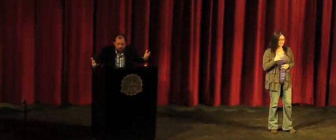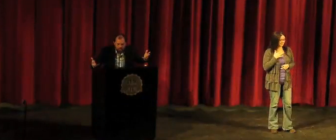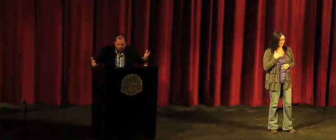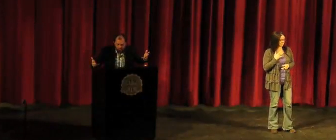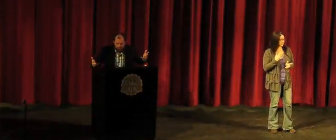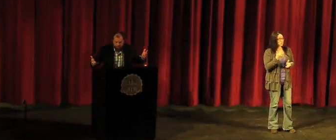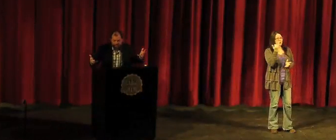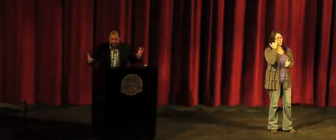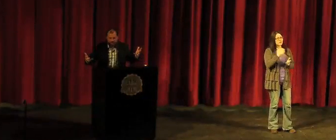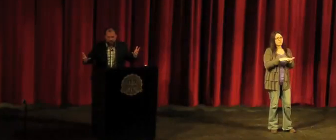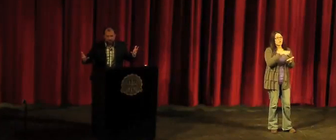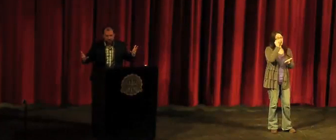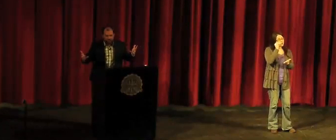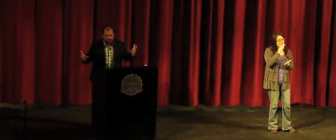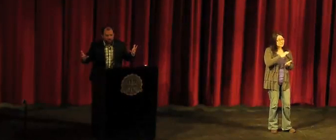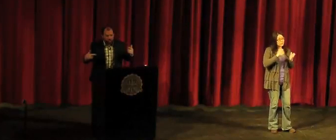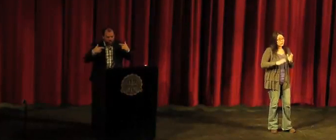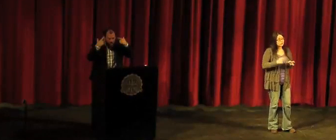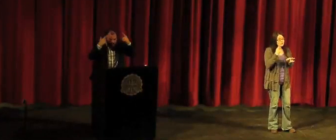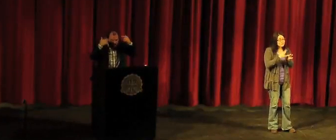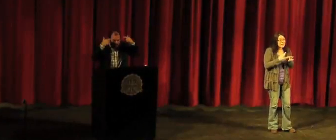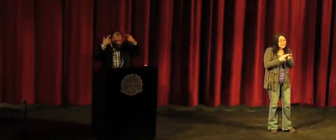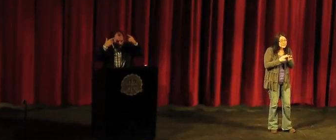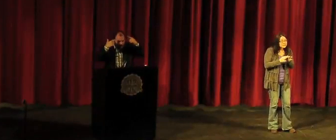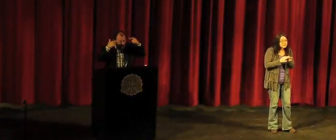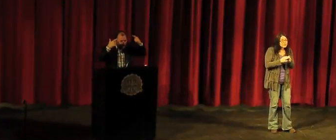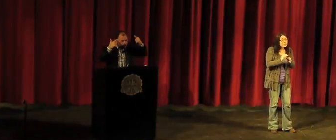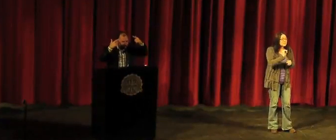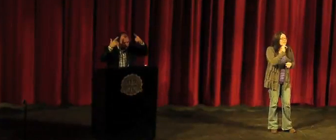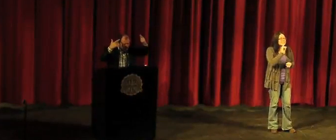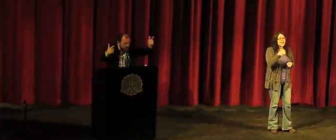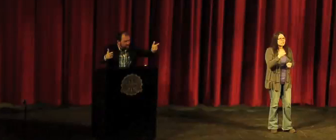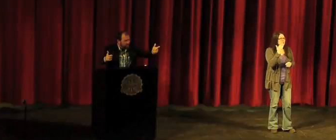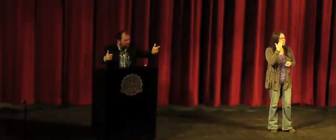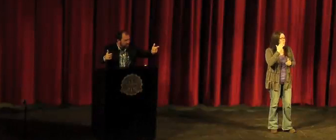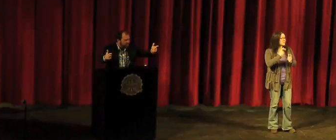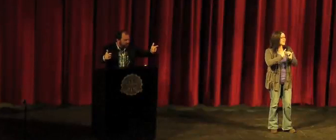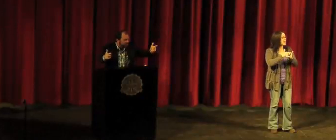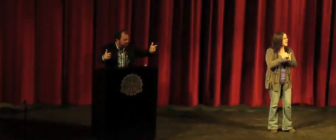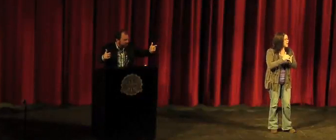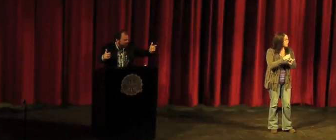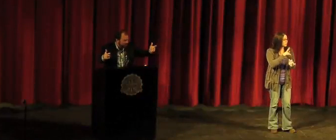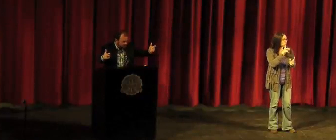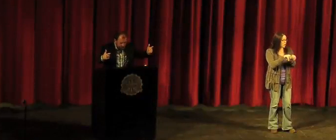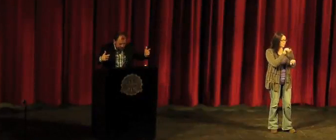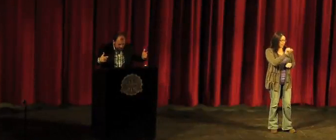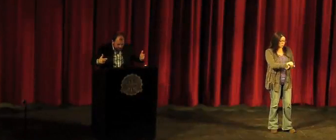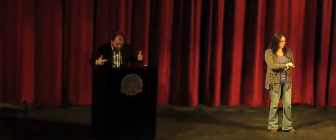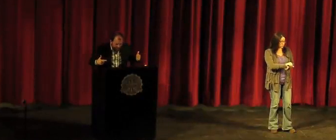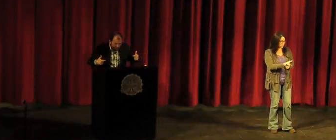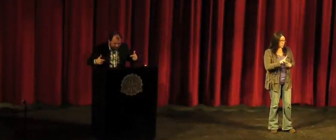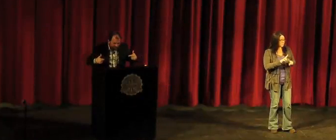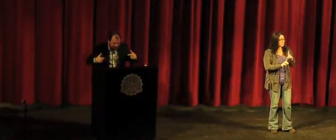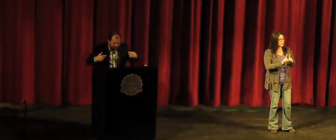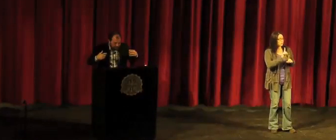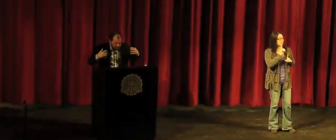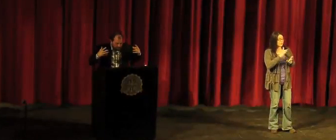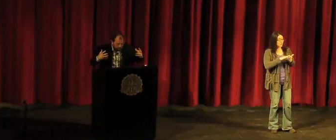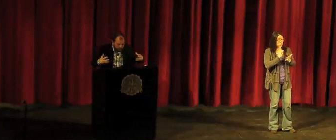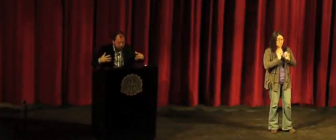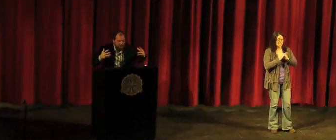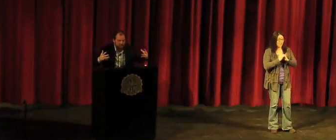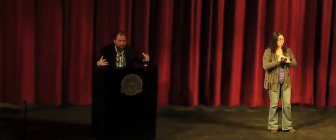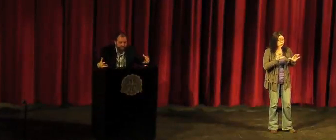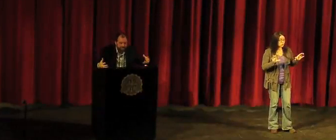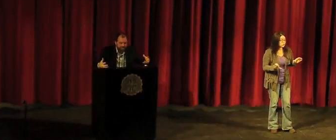learning the Christian faith was not just knowing how to talk about the Christian faith, but was actually learning how to